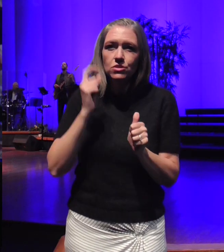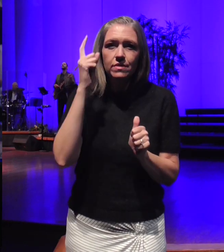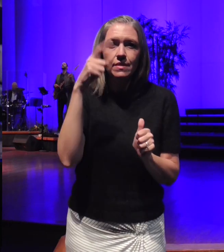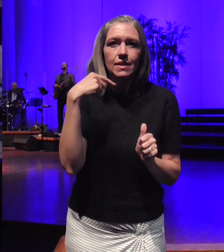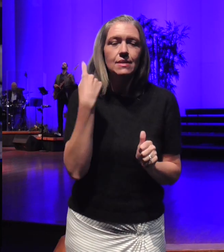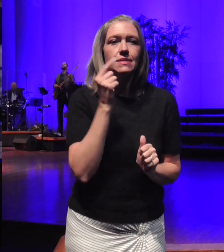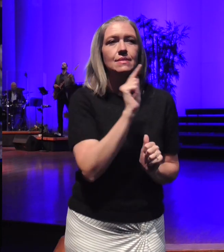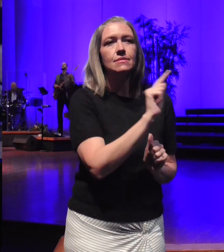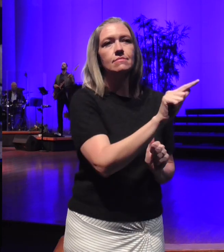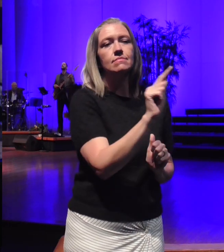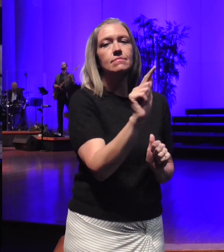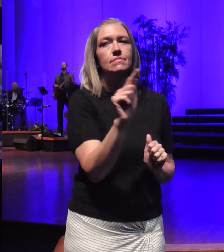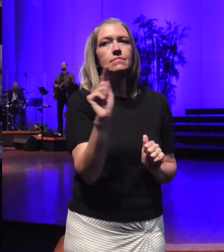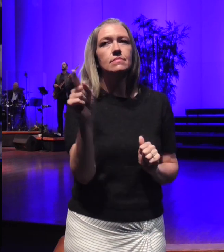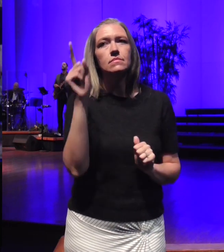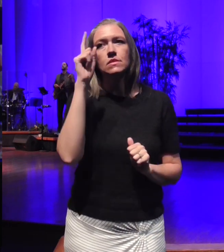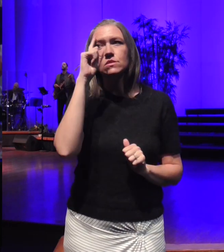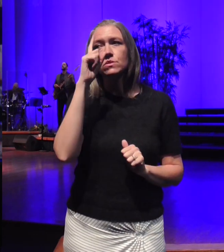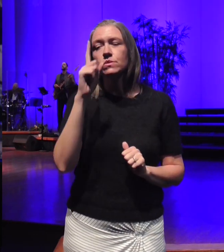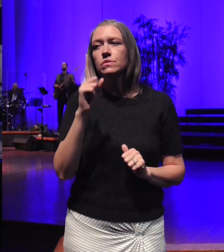each face.